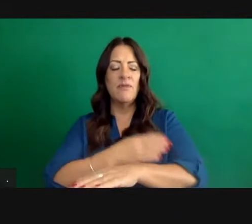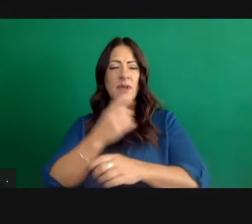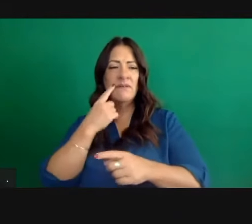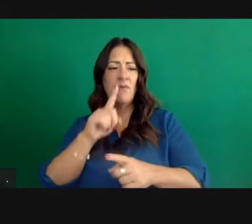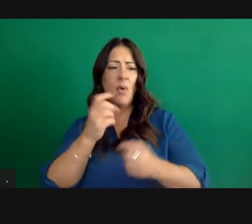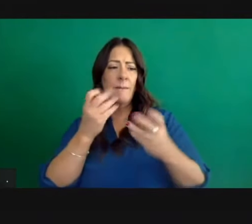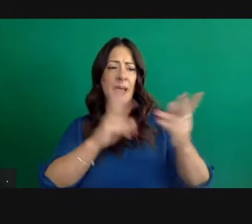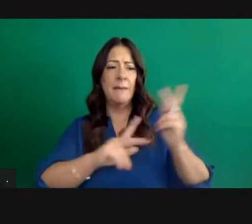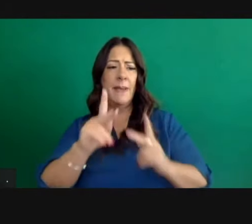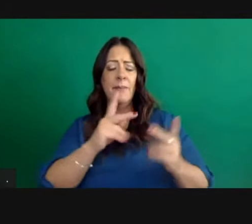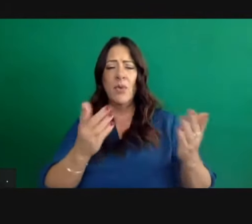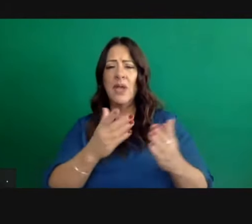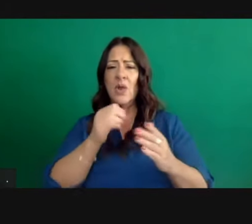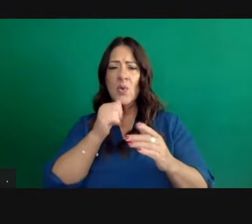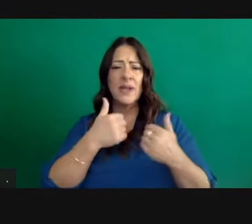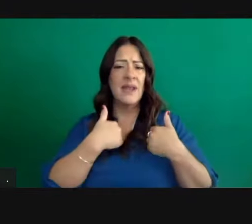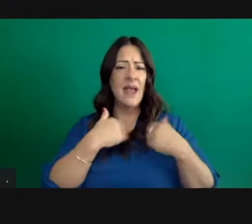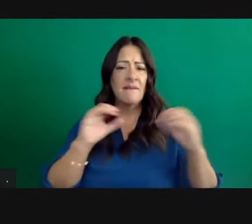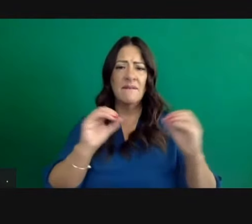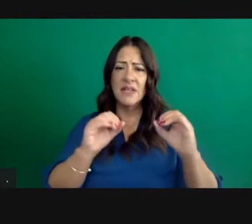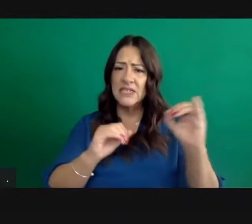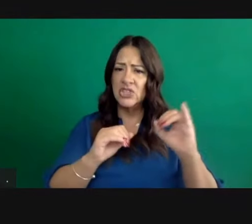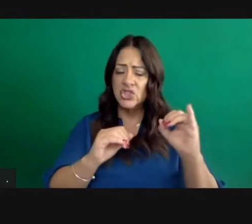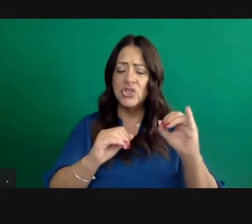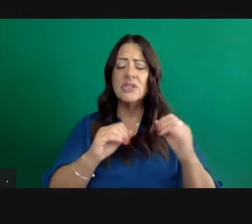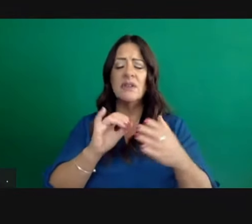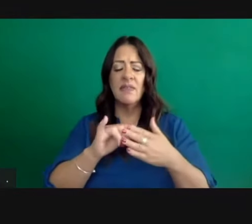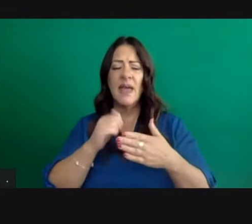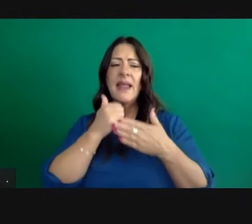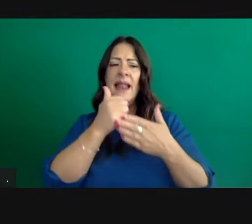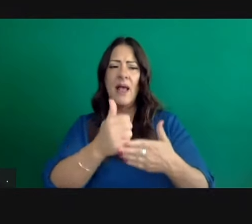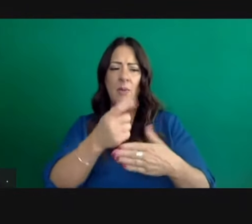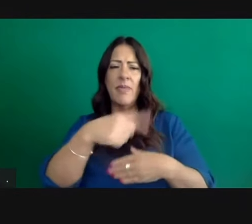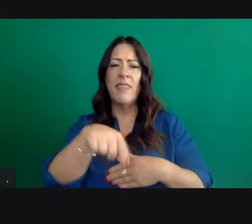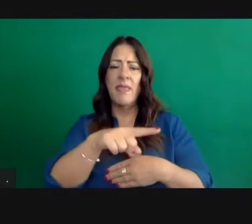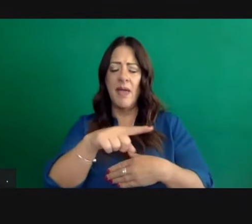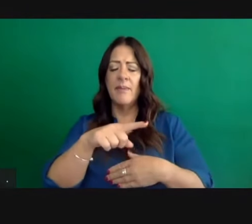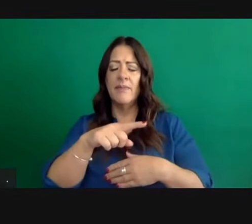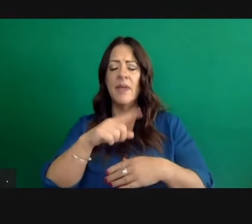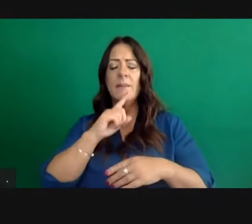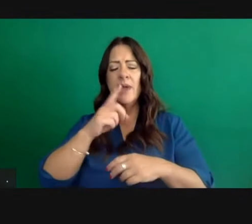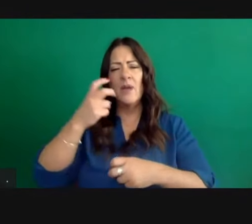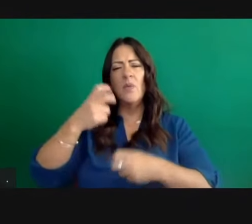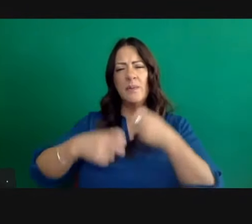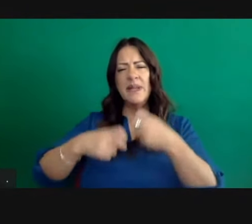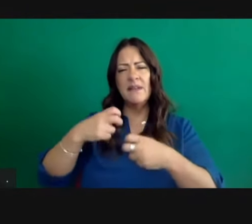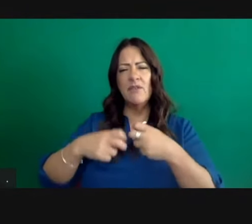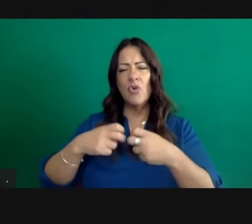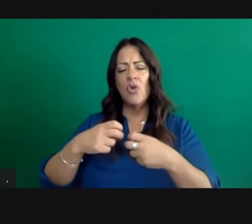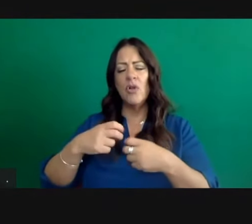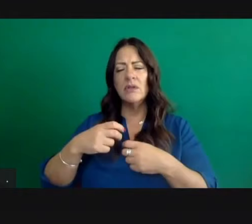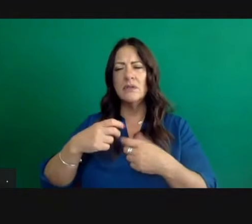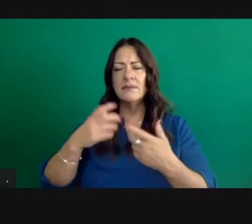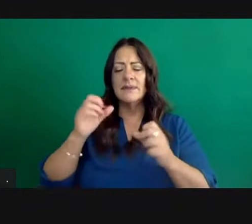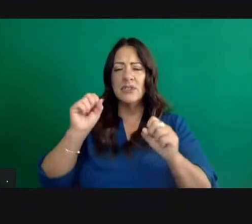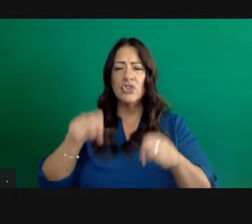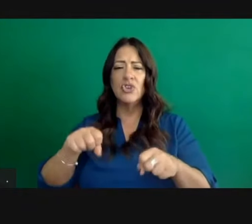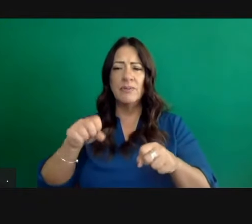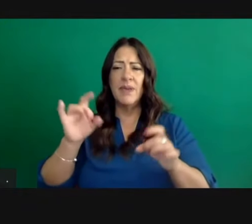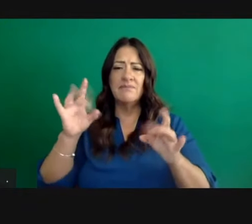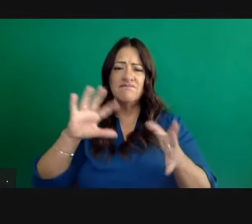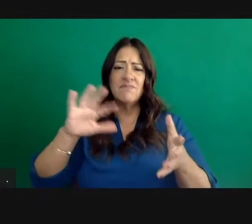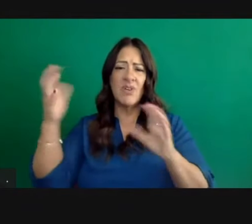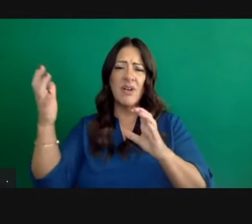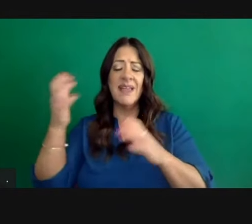And, that's the buildup to say it will certainly be difficult. And I've used the phrase catastrophic if